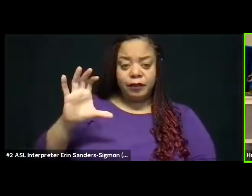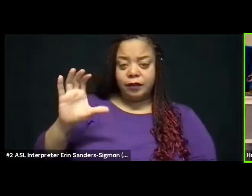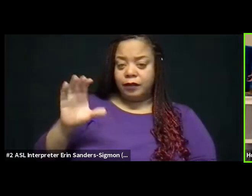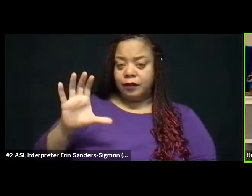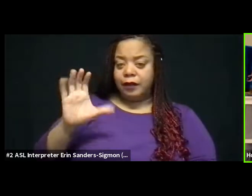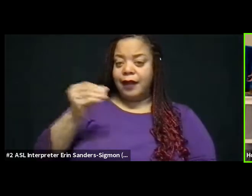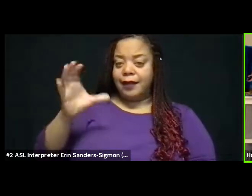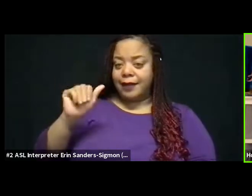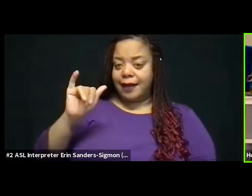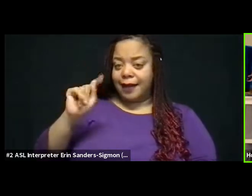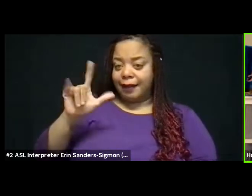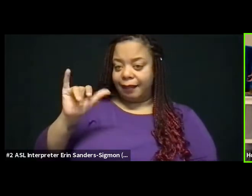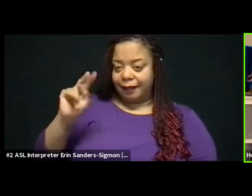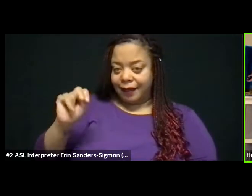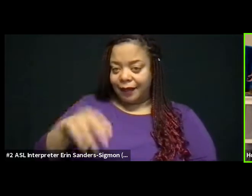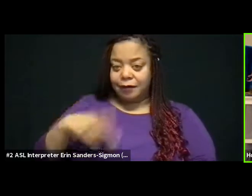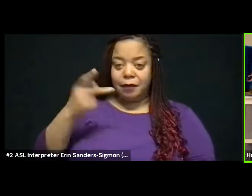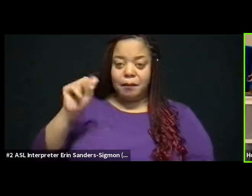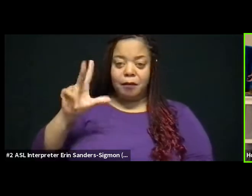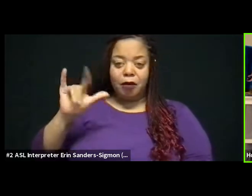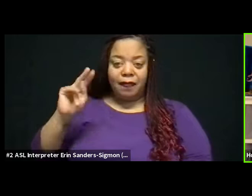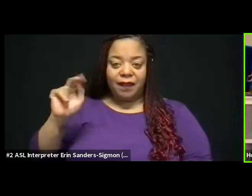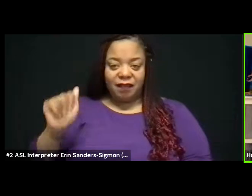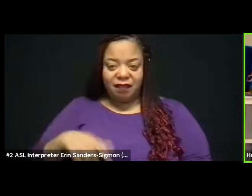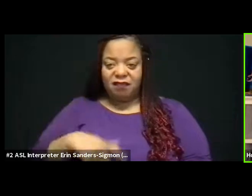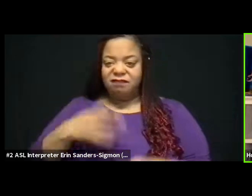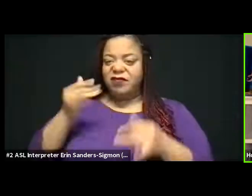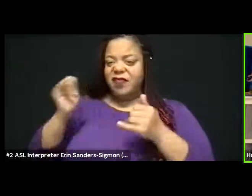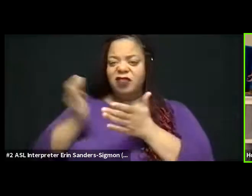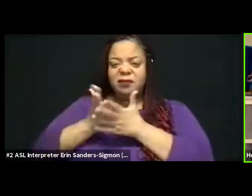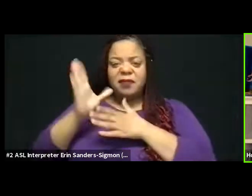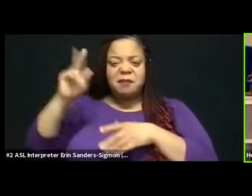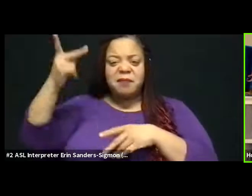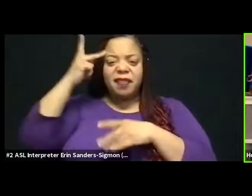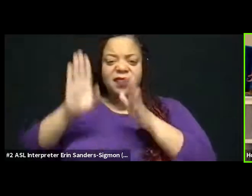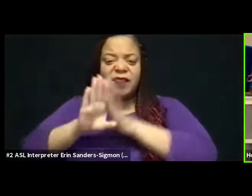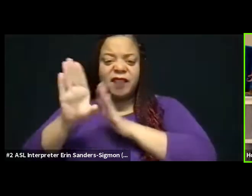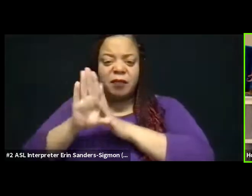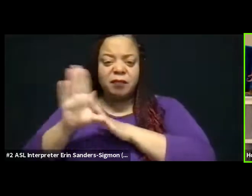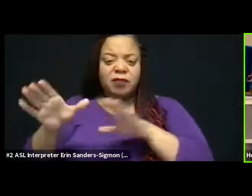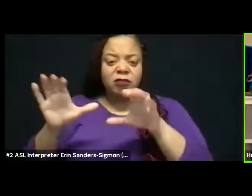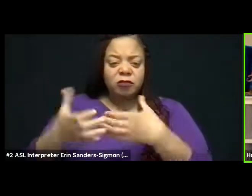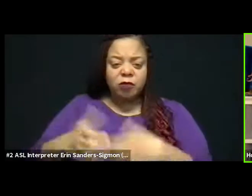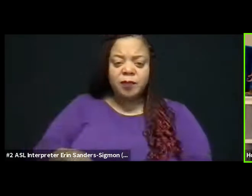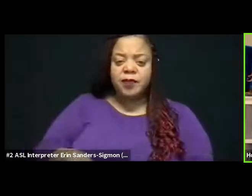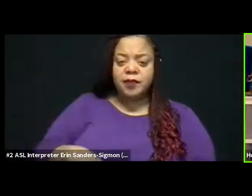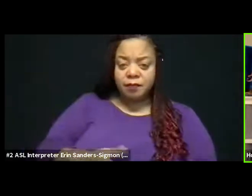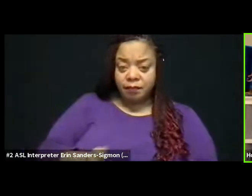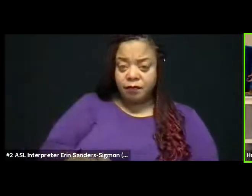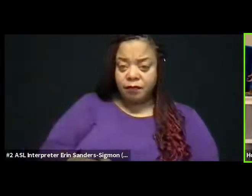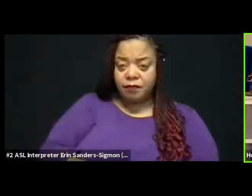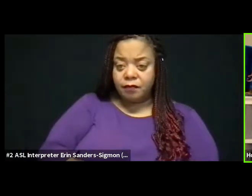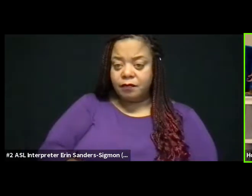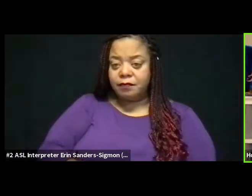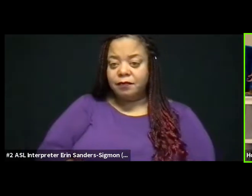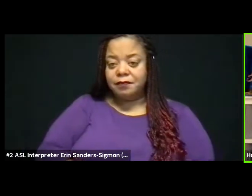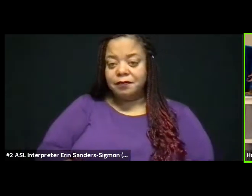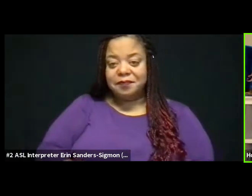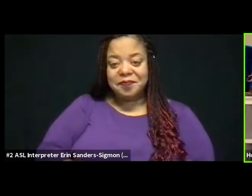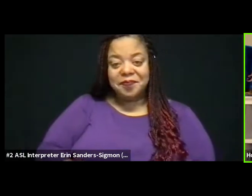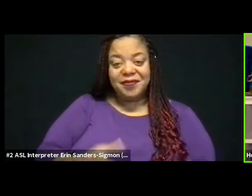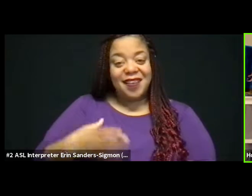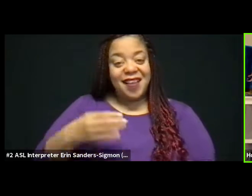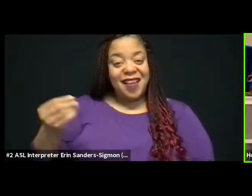Hernandez, and Kai Lumumba-Barrow, who have all continued to push me to reflect on my own daily practices as a